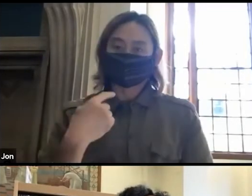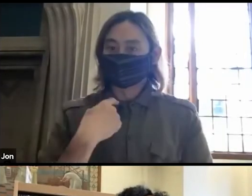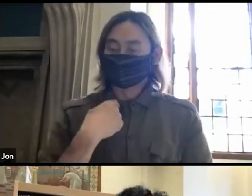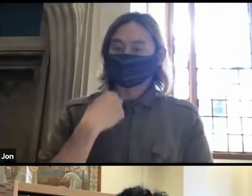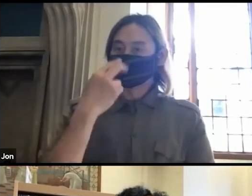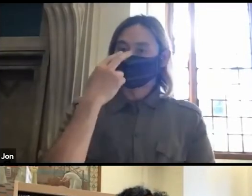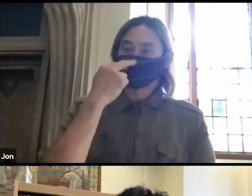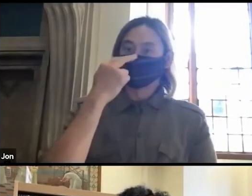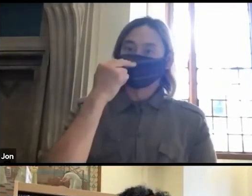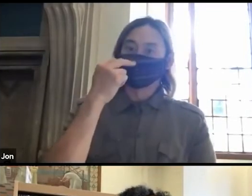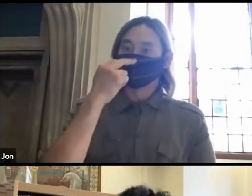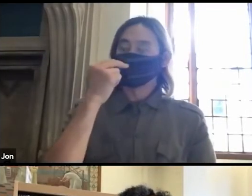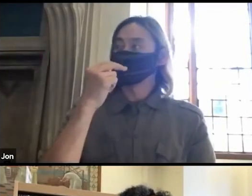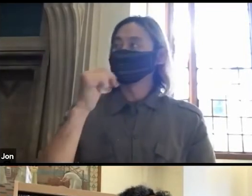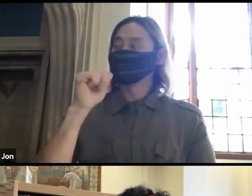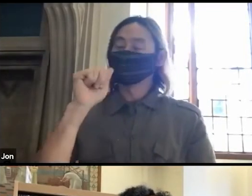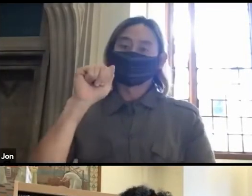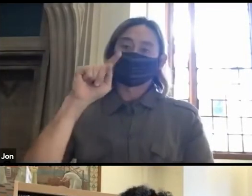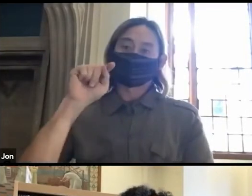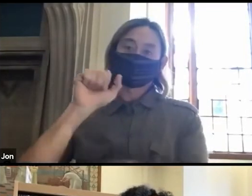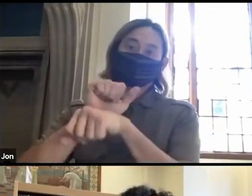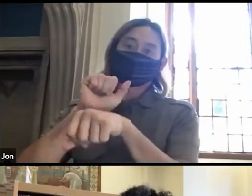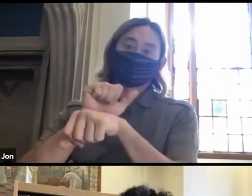It's funny, because at work,